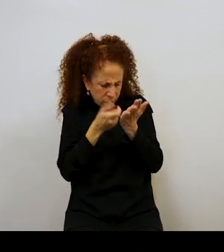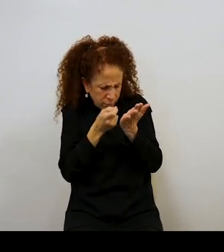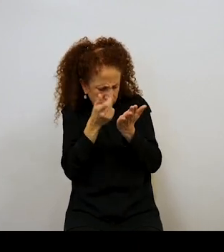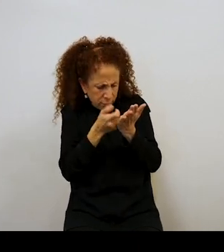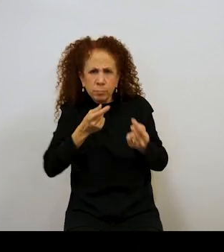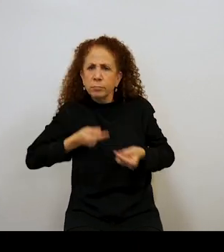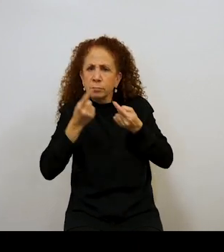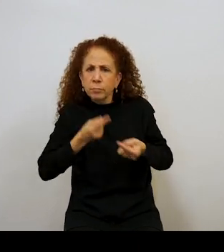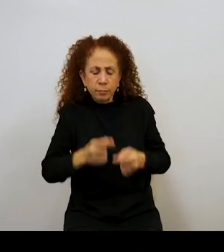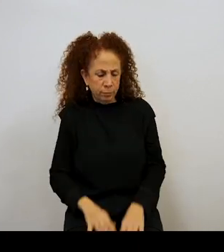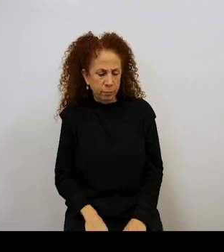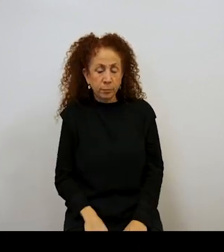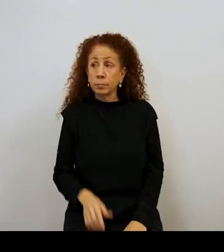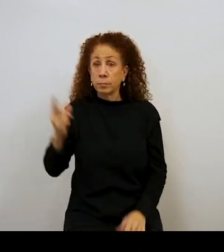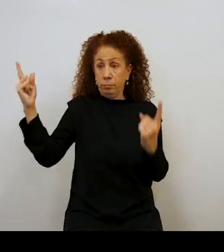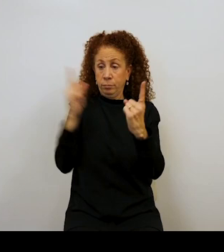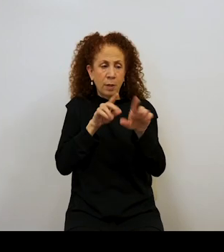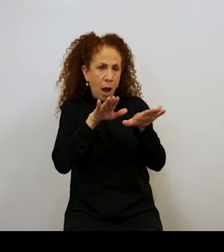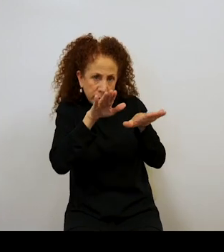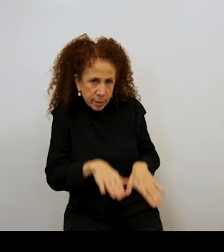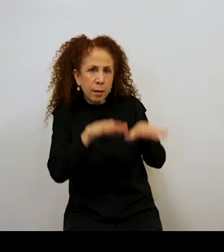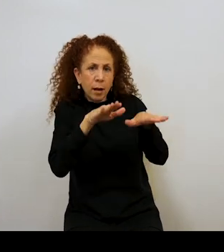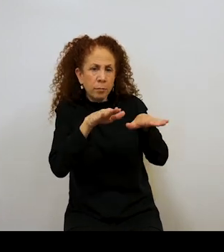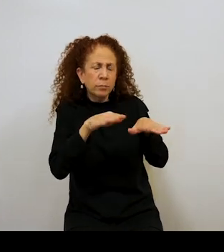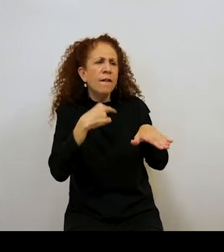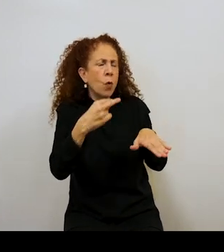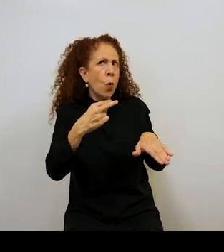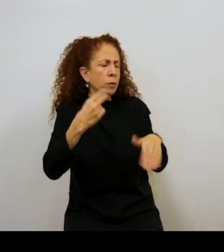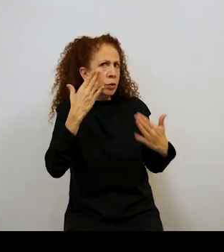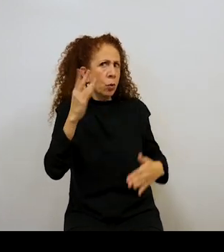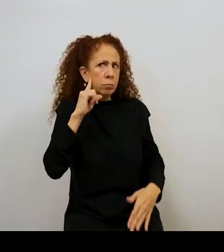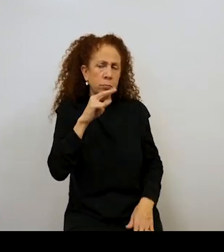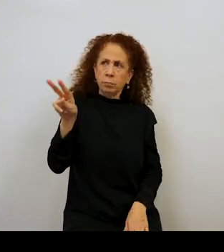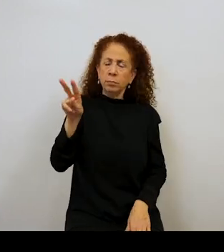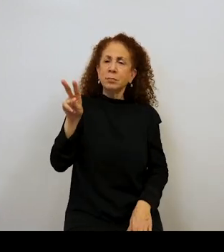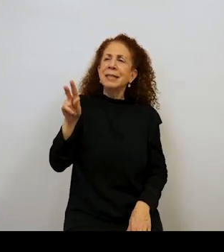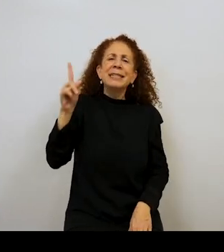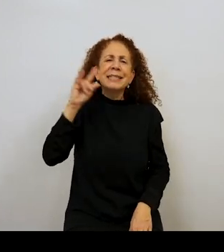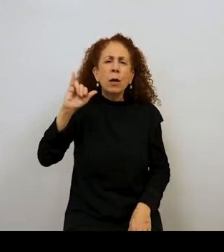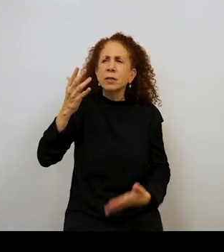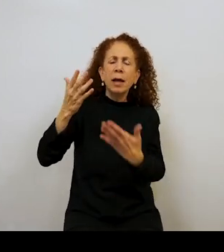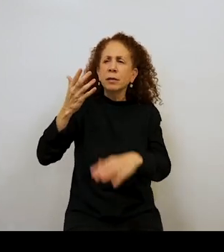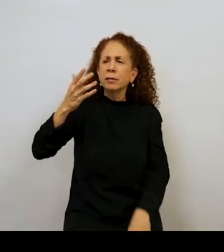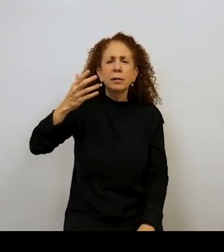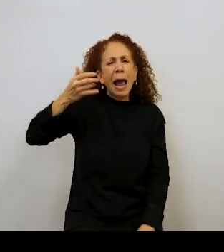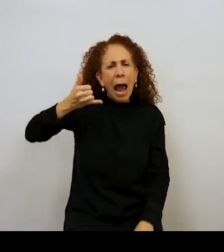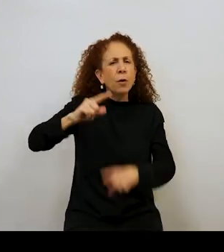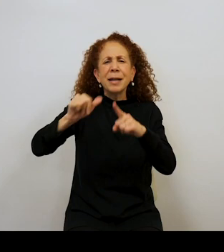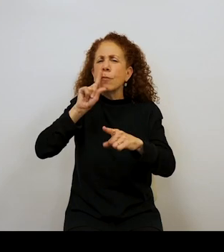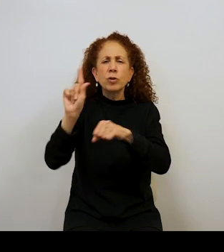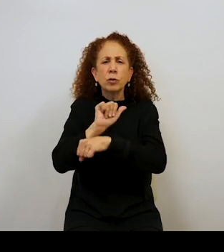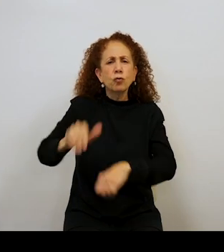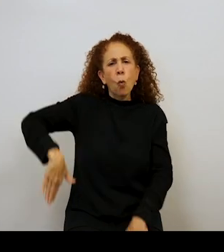palm. "Assalamu alaikum," said an unfamiliar voice in the faux Arabicized accent of a non-Arab Muslim